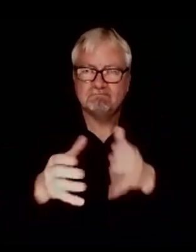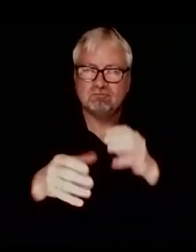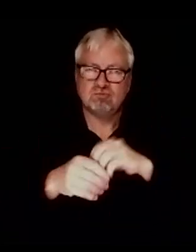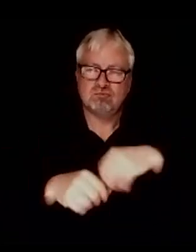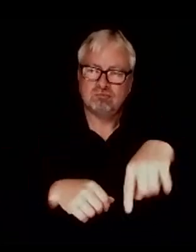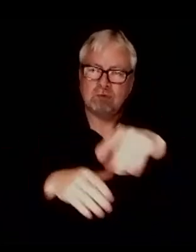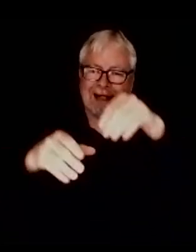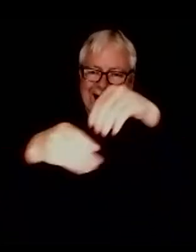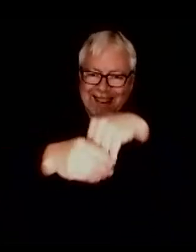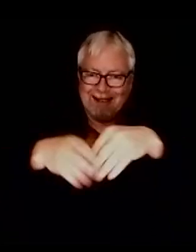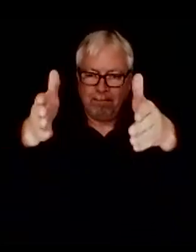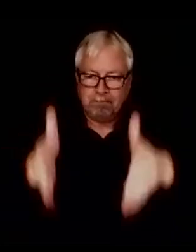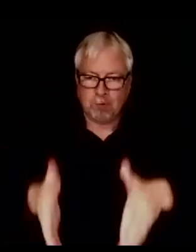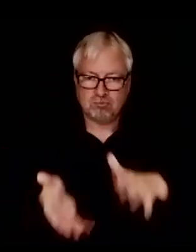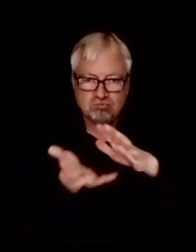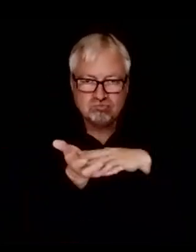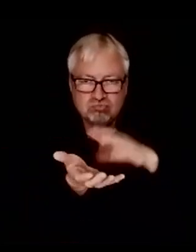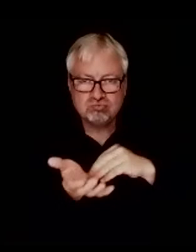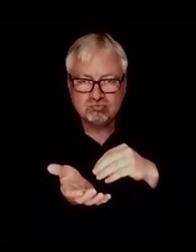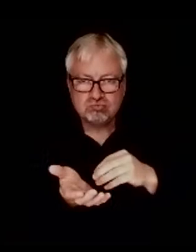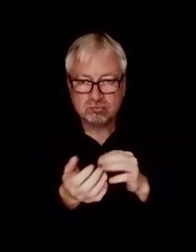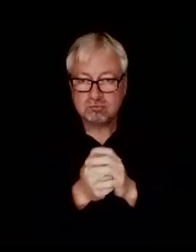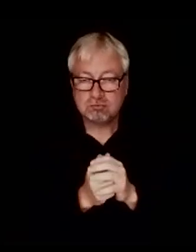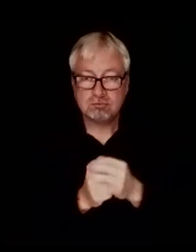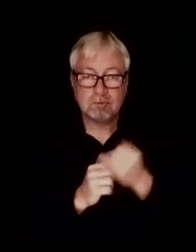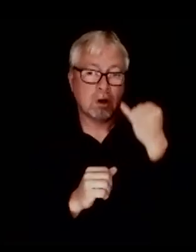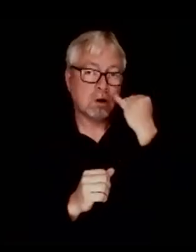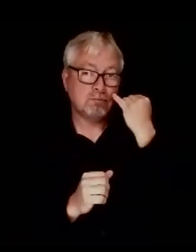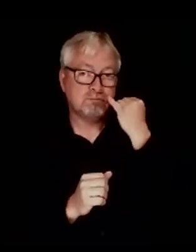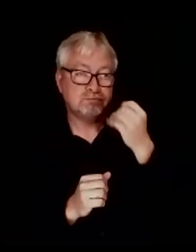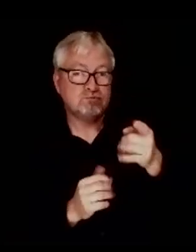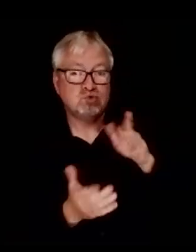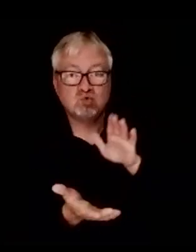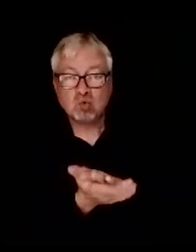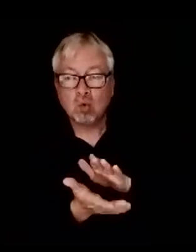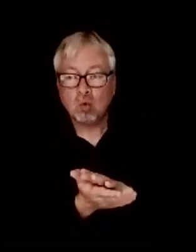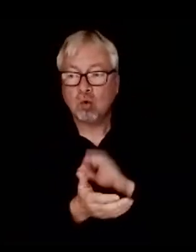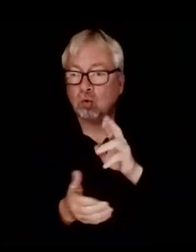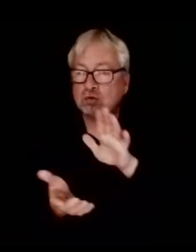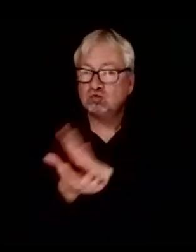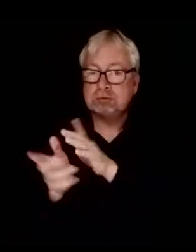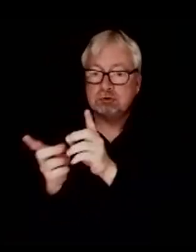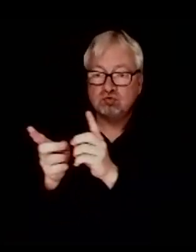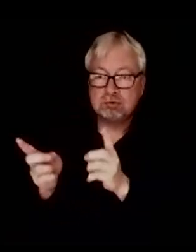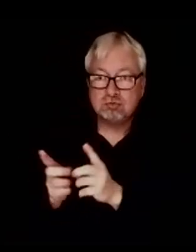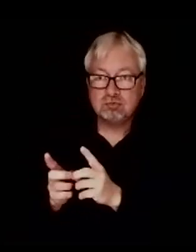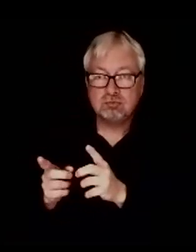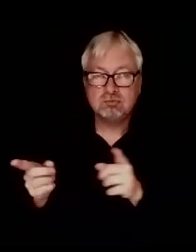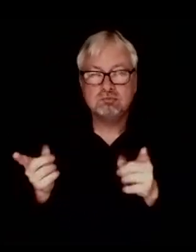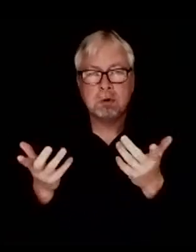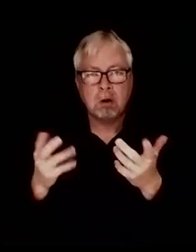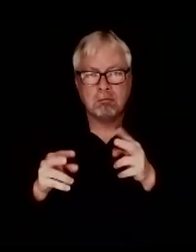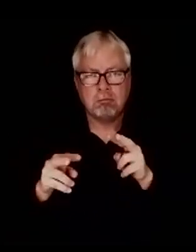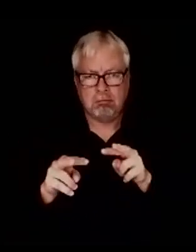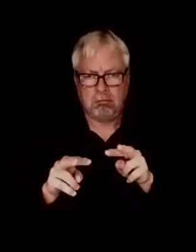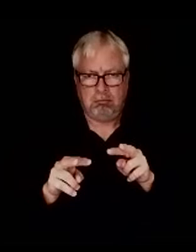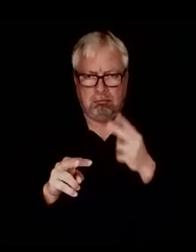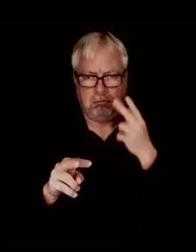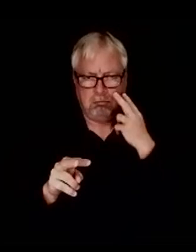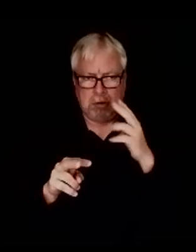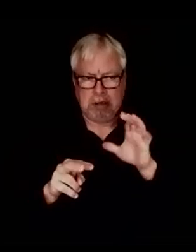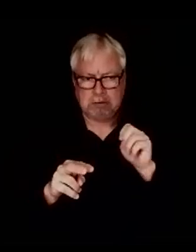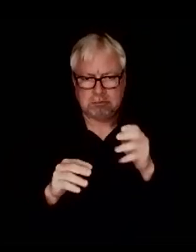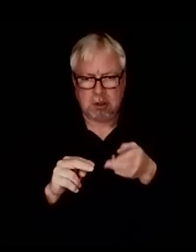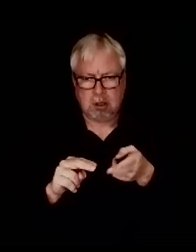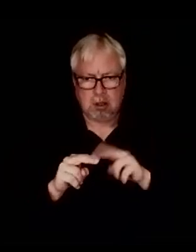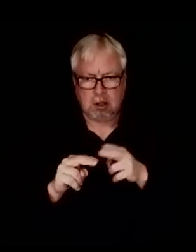a school or that is seeing high increases in cases, then they can move to distance learning for